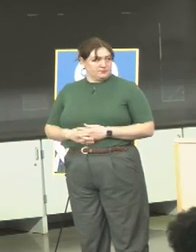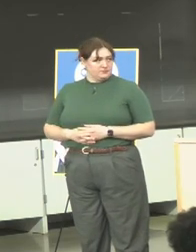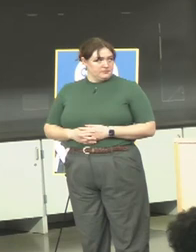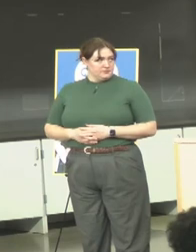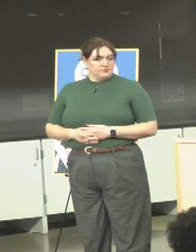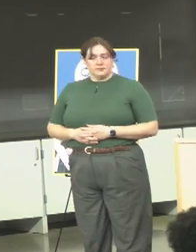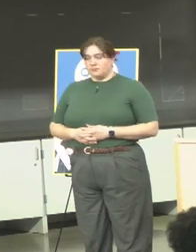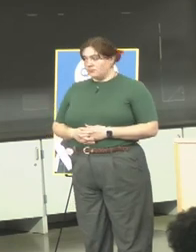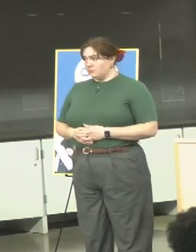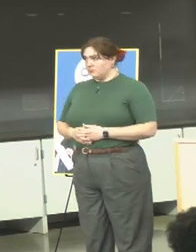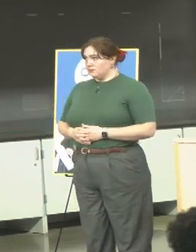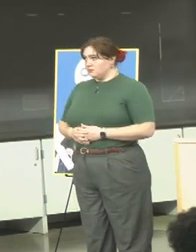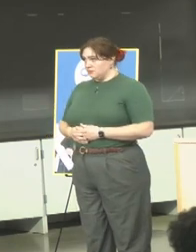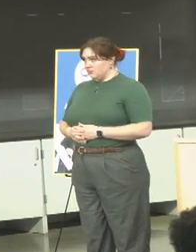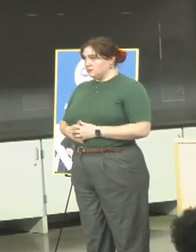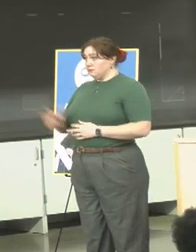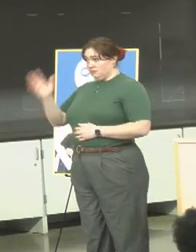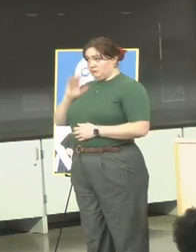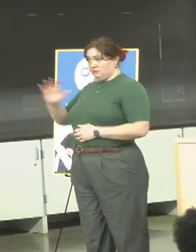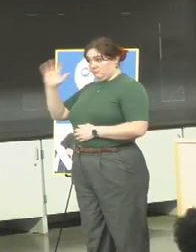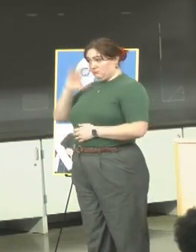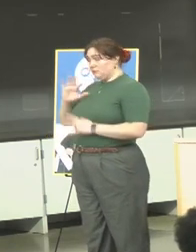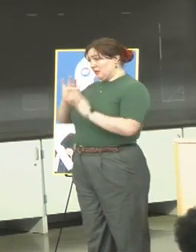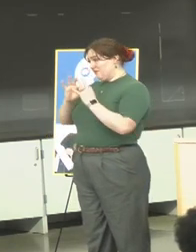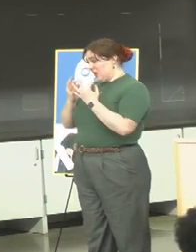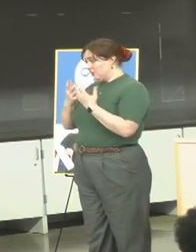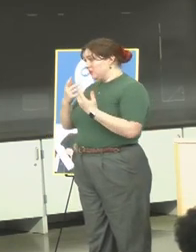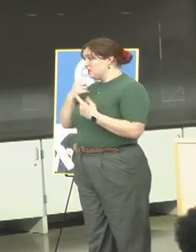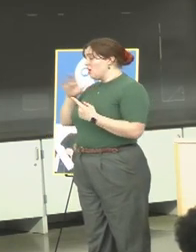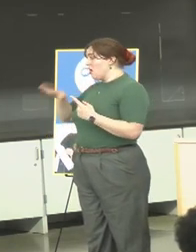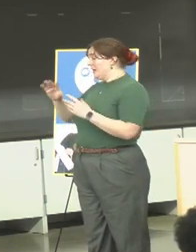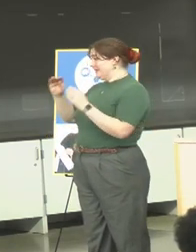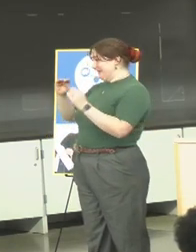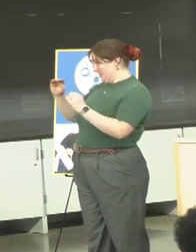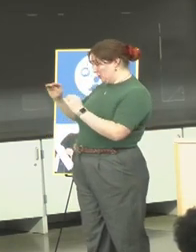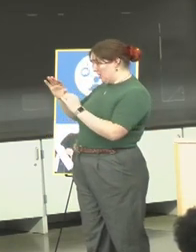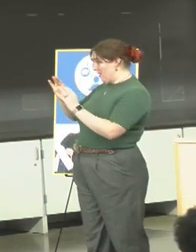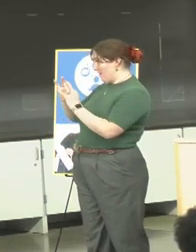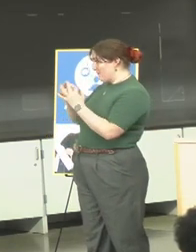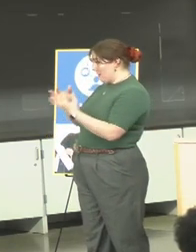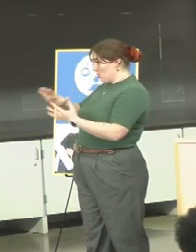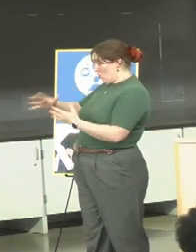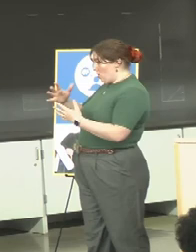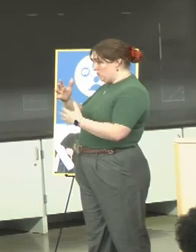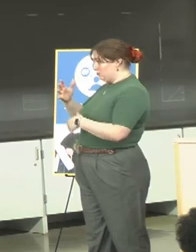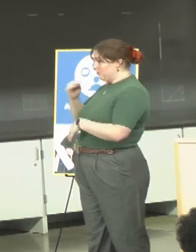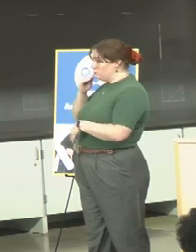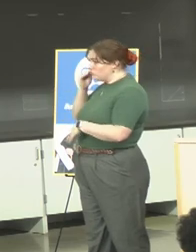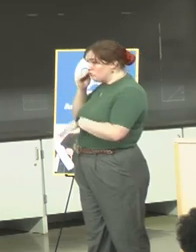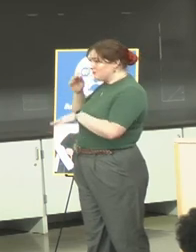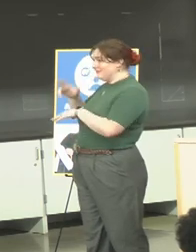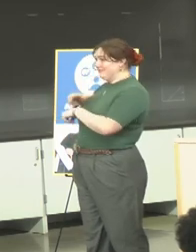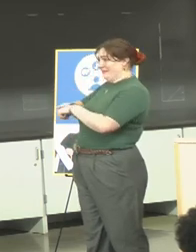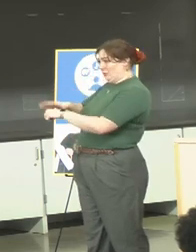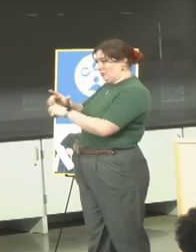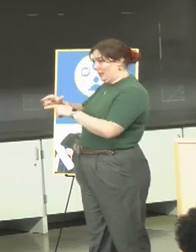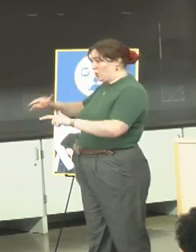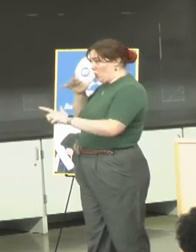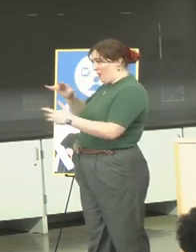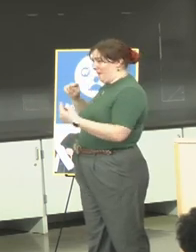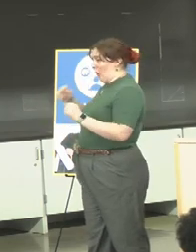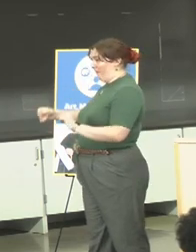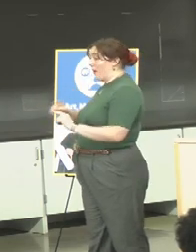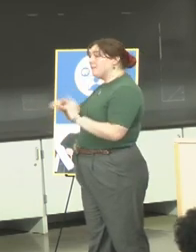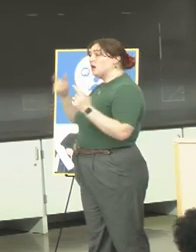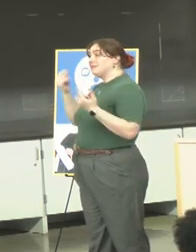In the past, families were told that teaching students in their home language would hurt their children's learning. Now we know that multilingualism